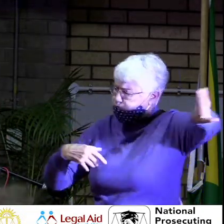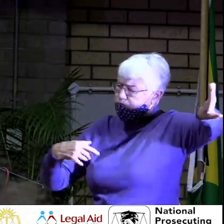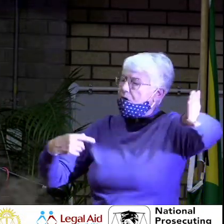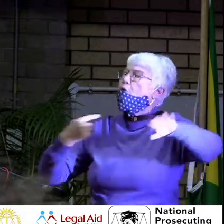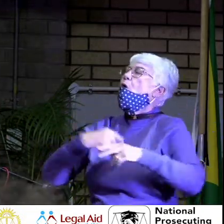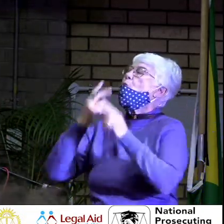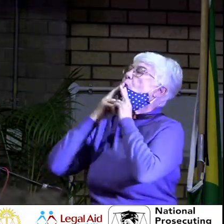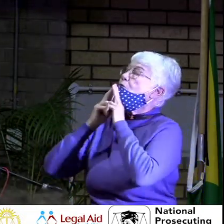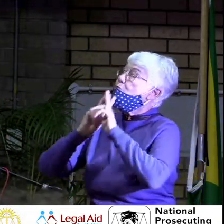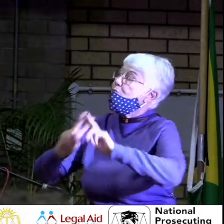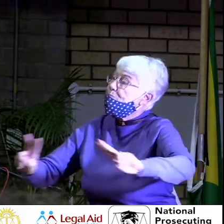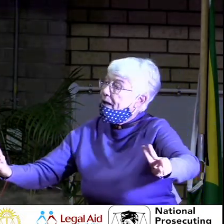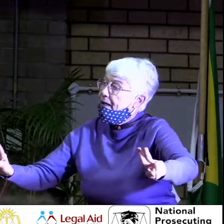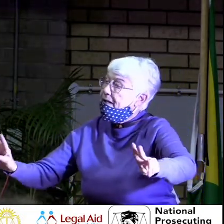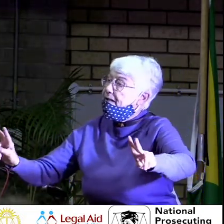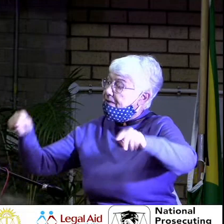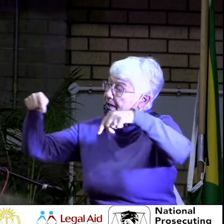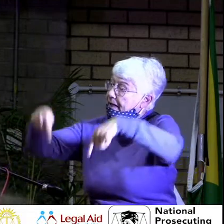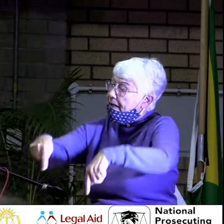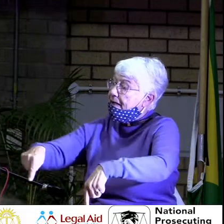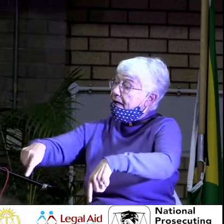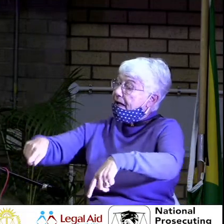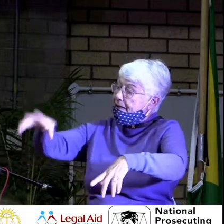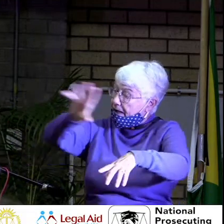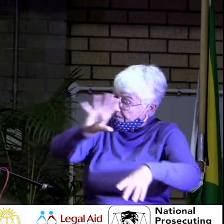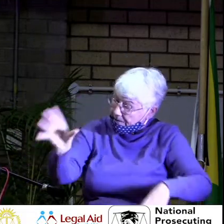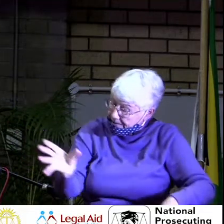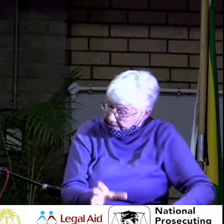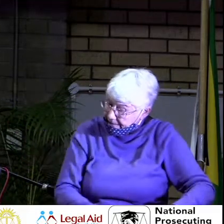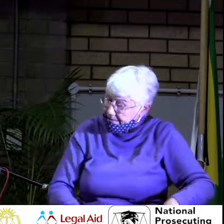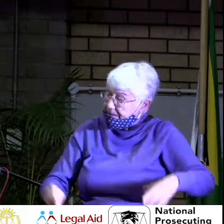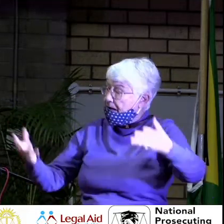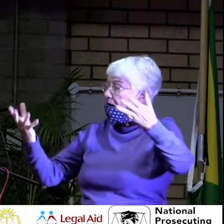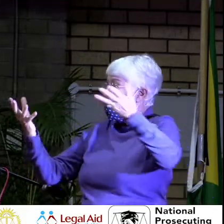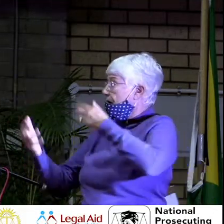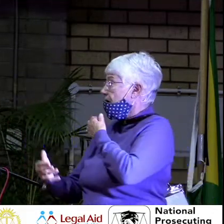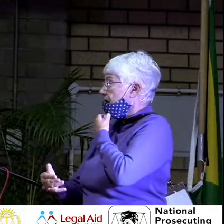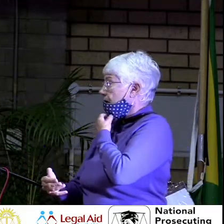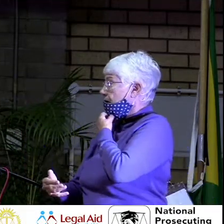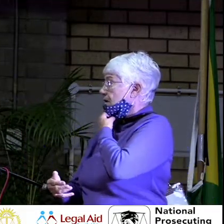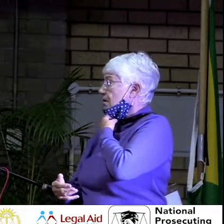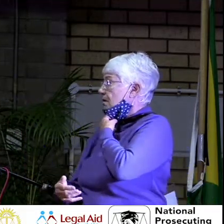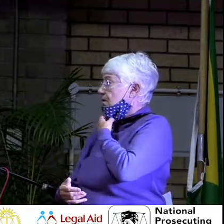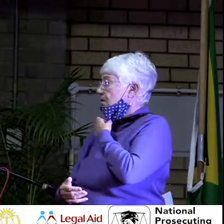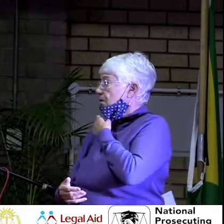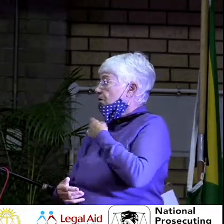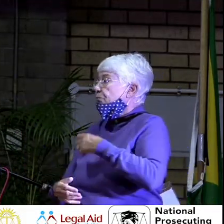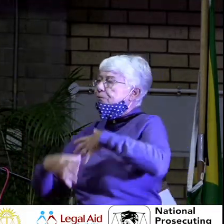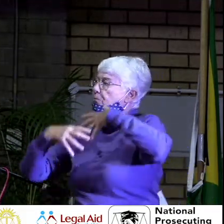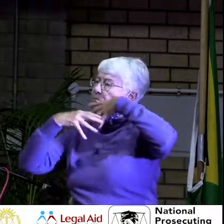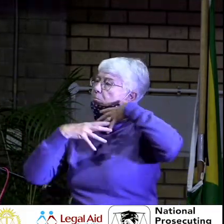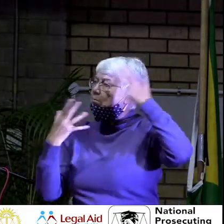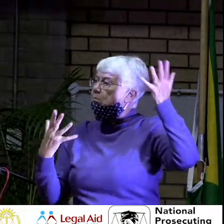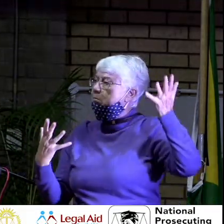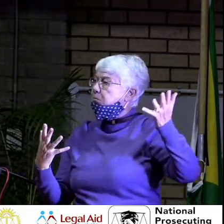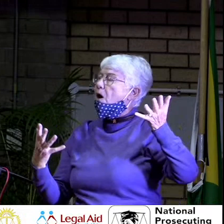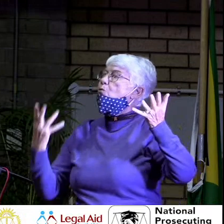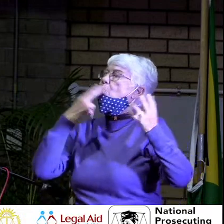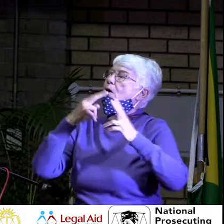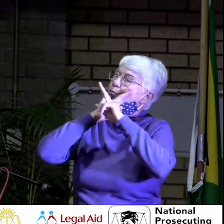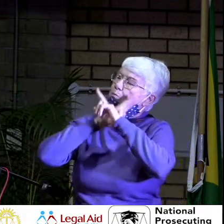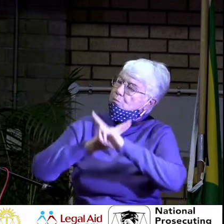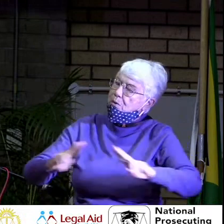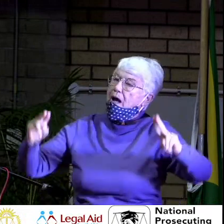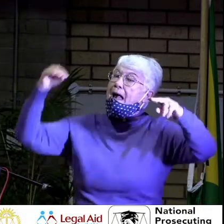country, our continent, our world. We see a lot of wars everywhere, but the most of all, we want peace in